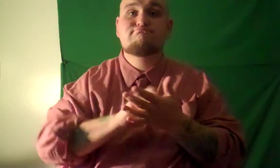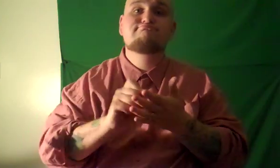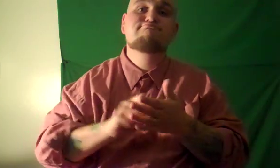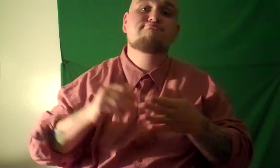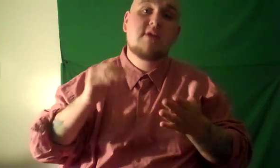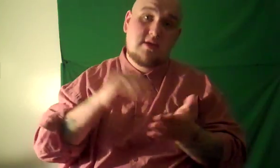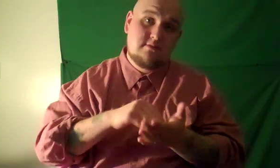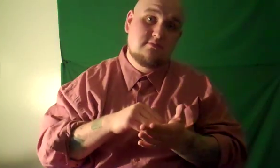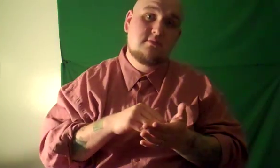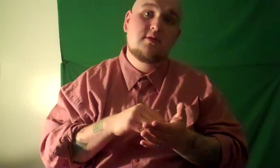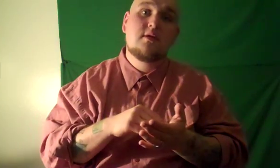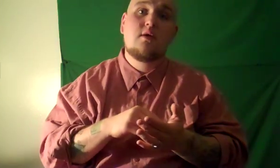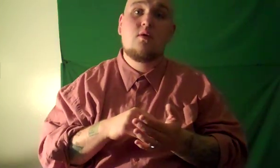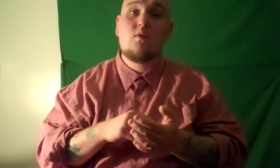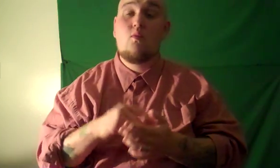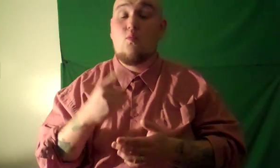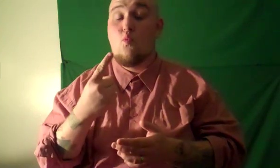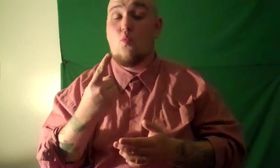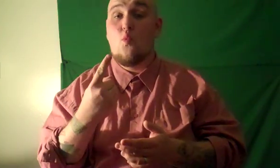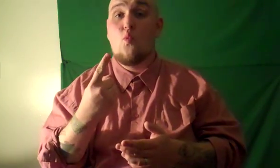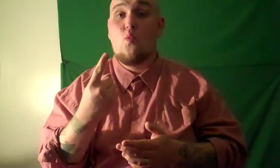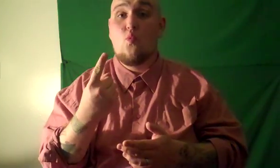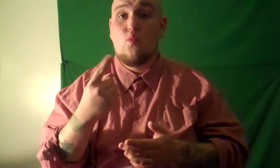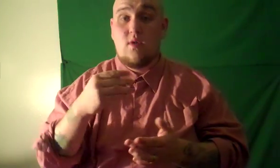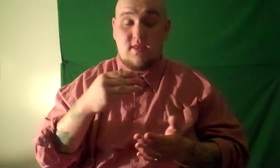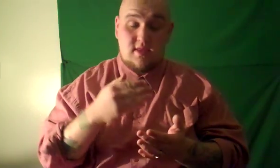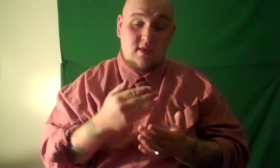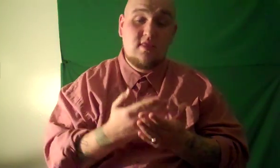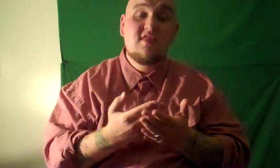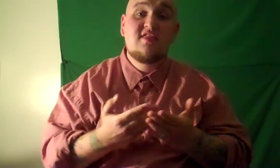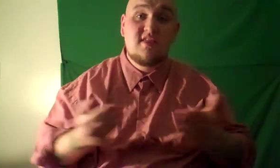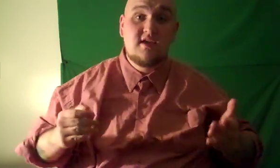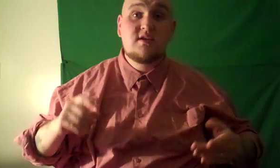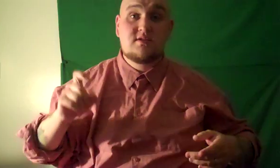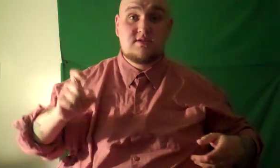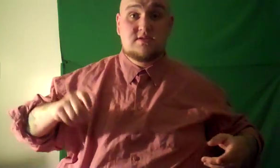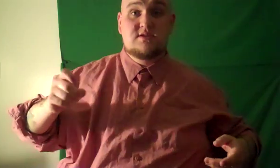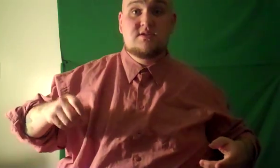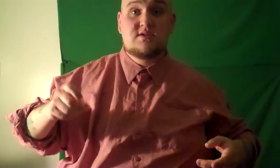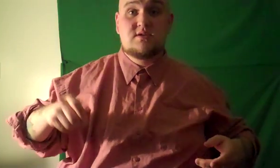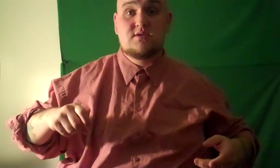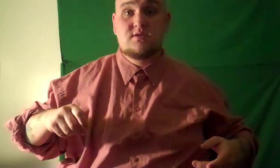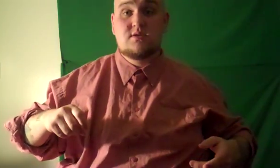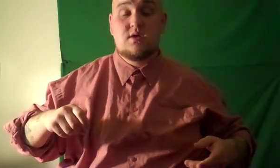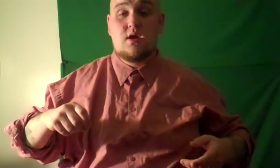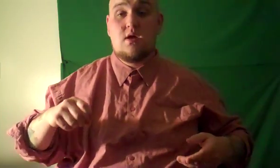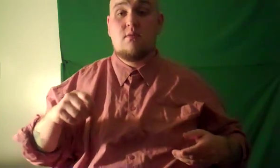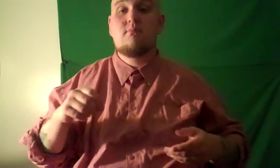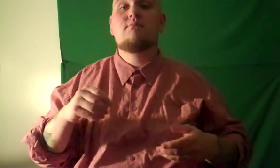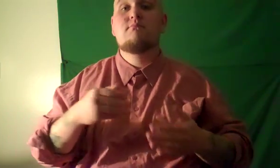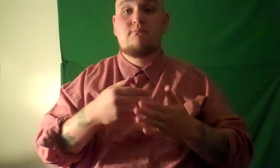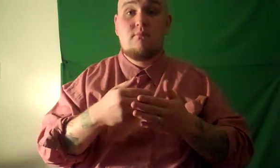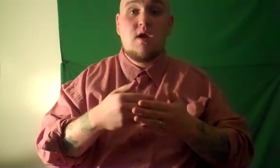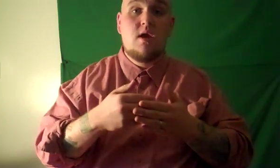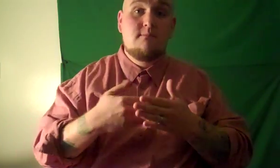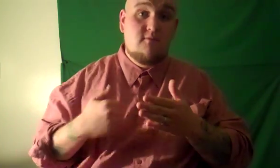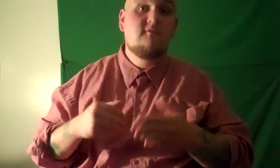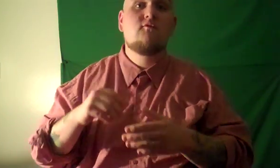something you need to make sure that you're aware of and that you consider when you decide to take the test. A few years